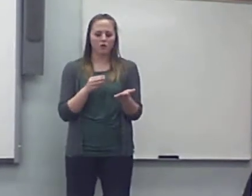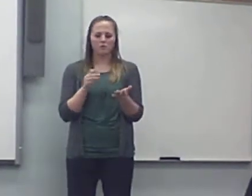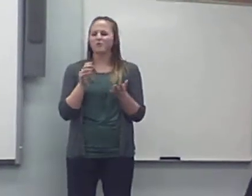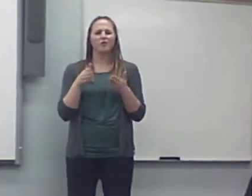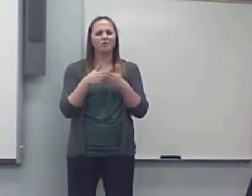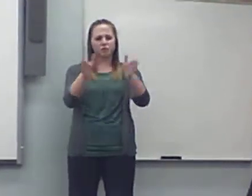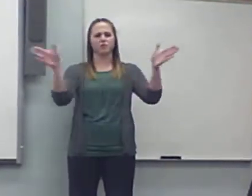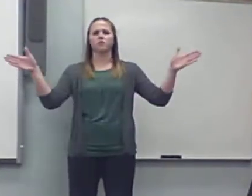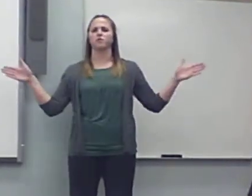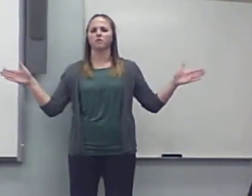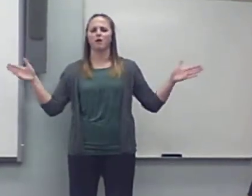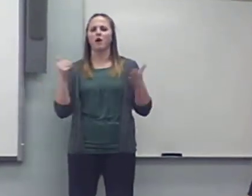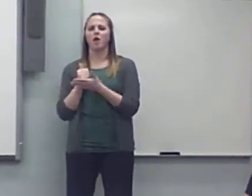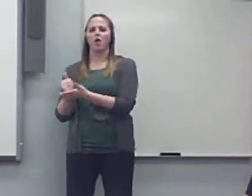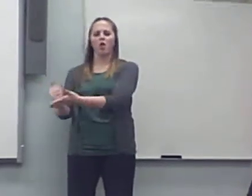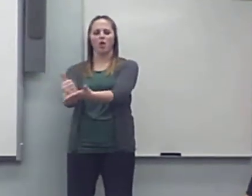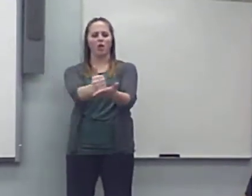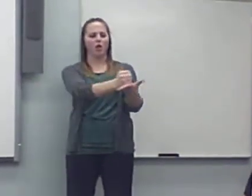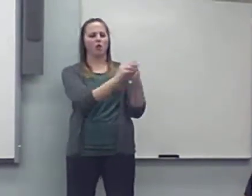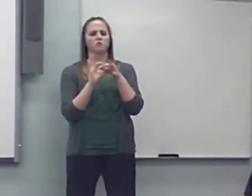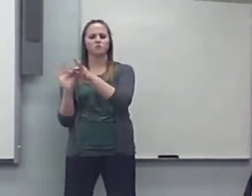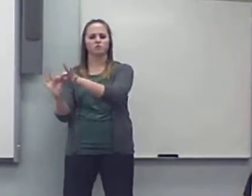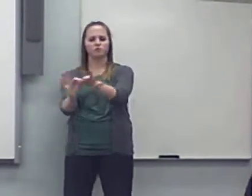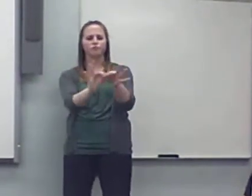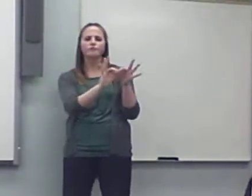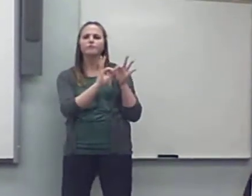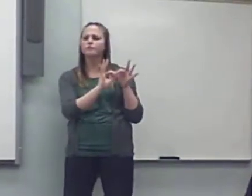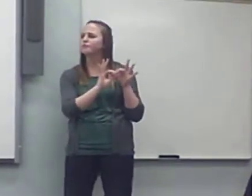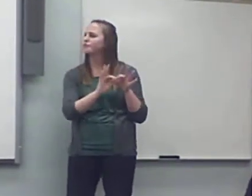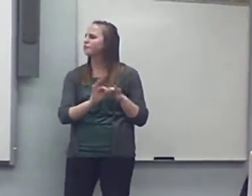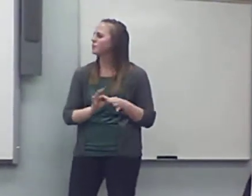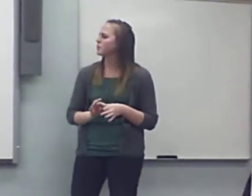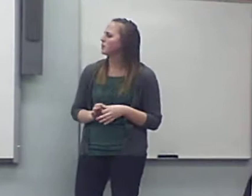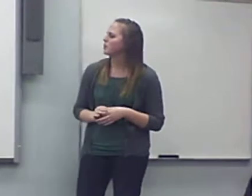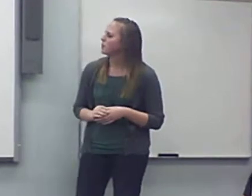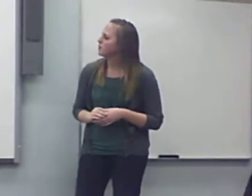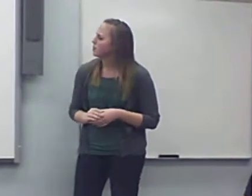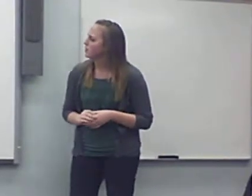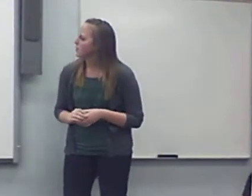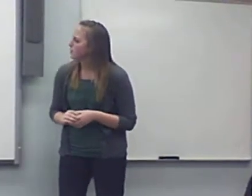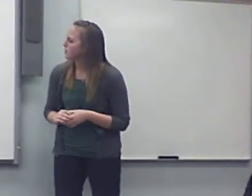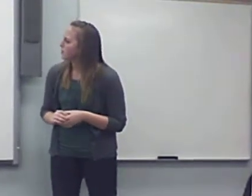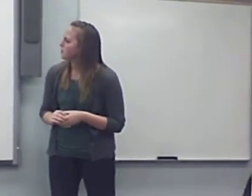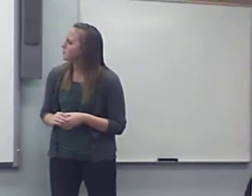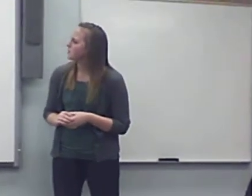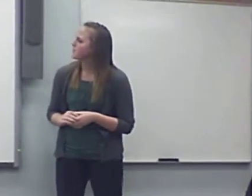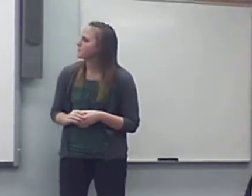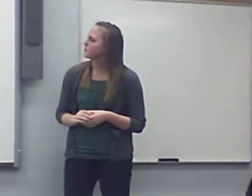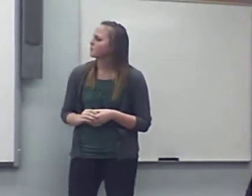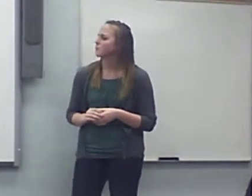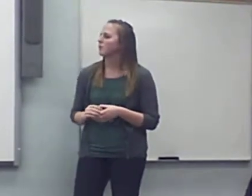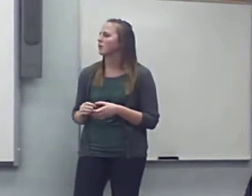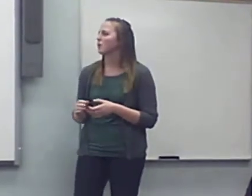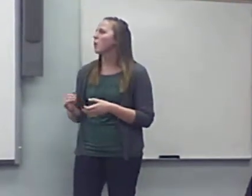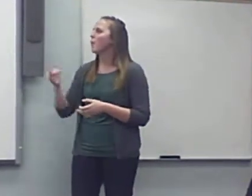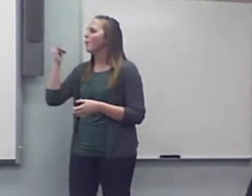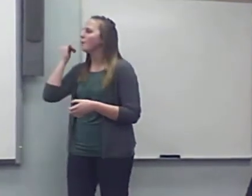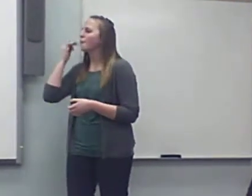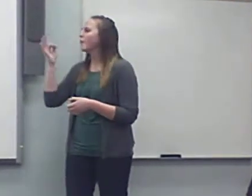over here. And it's always going to have something missing. Whether it is that you're talking about education, and